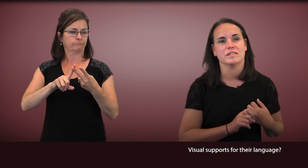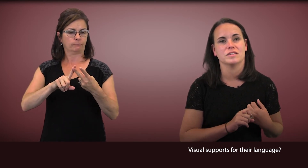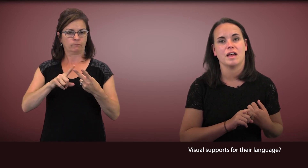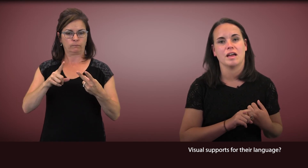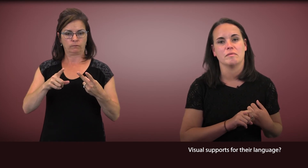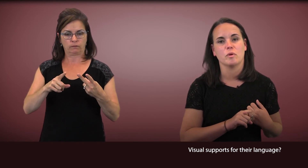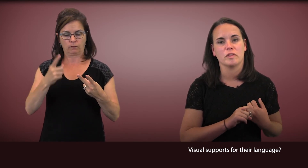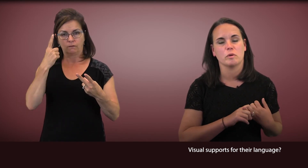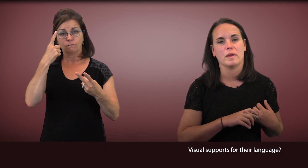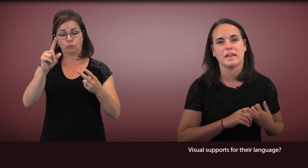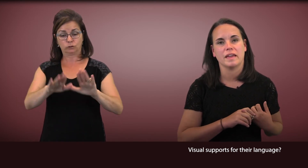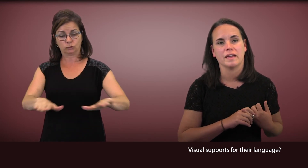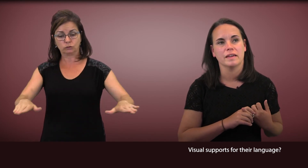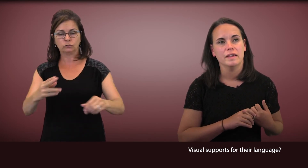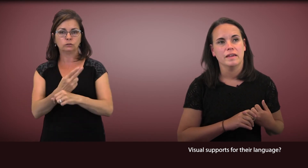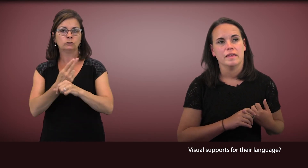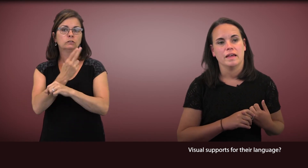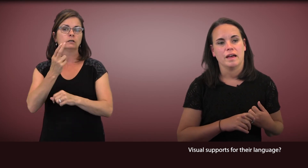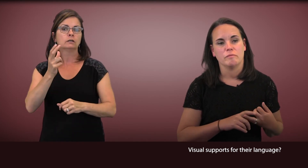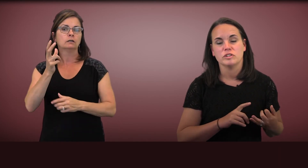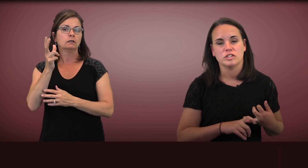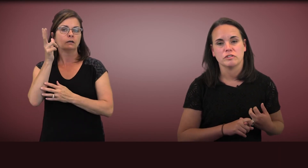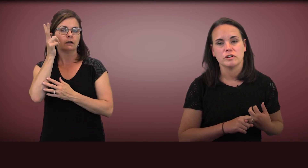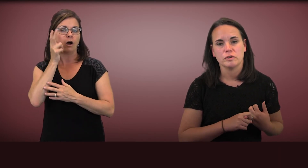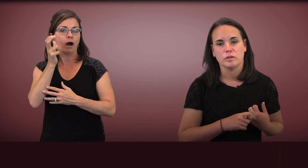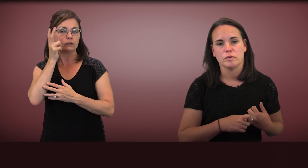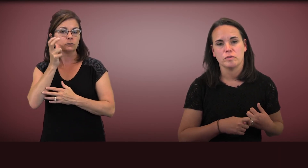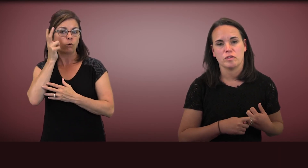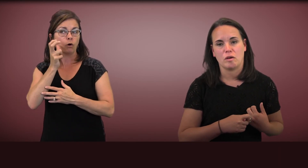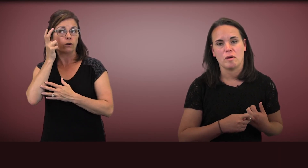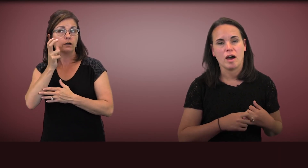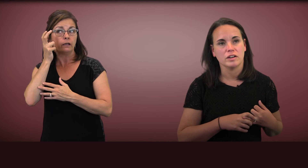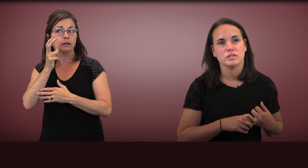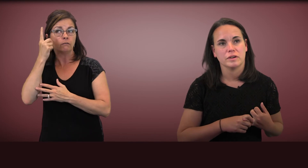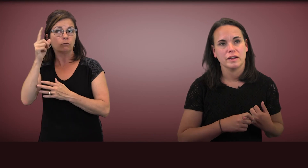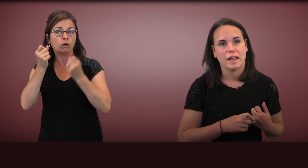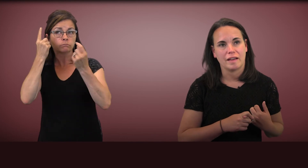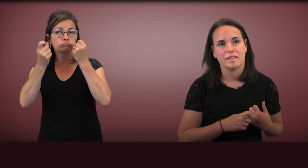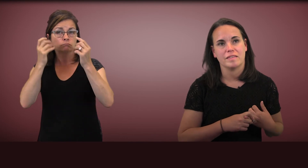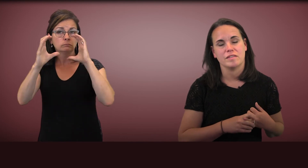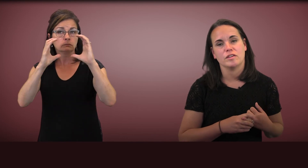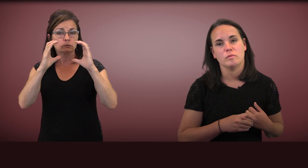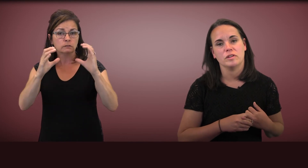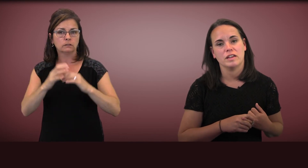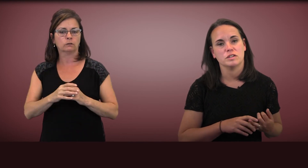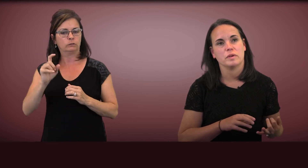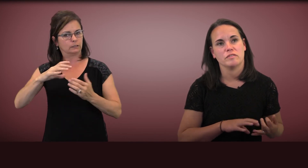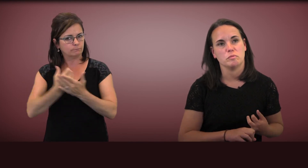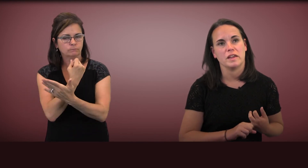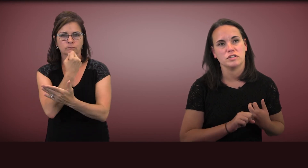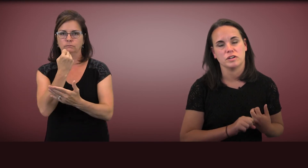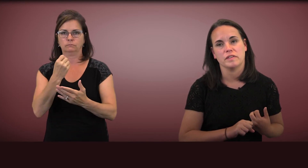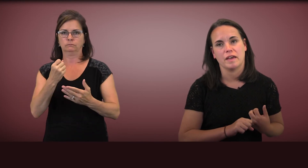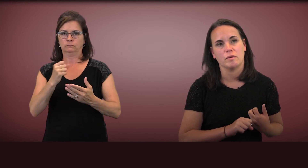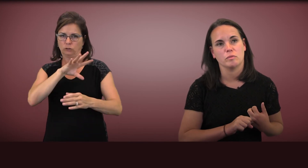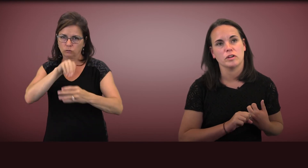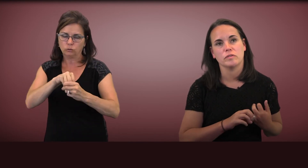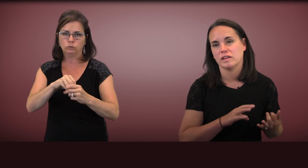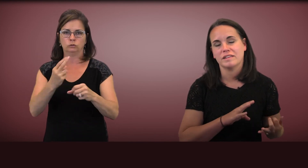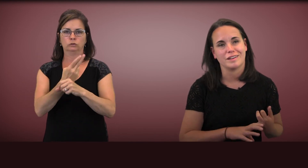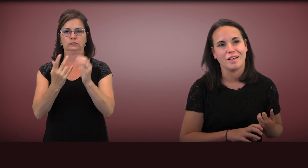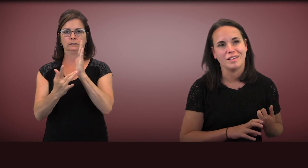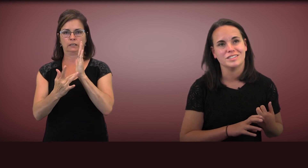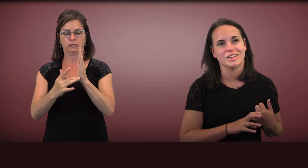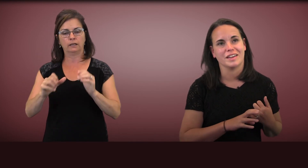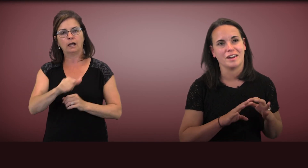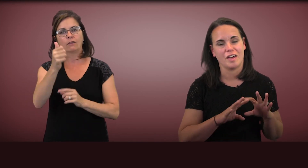whether we're making, for children who use some auditory access to communication, we have to make sure that we're